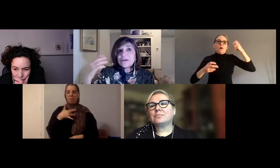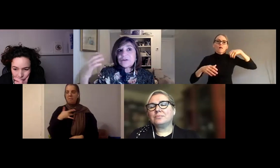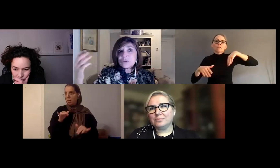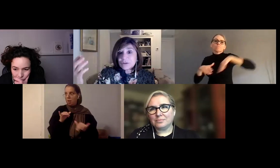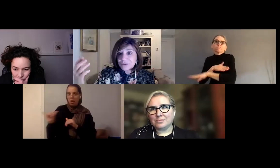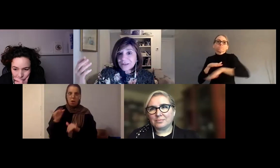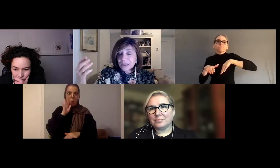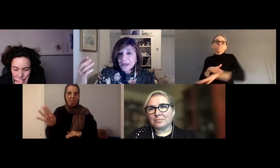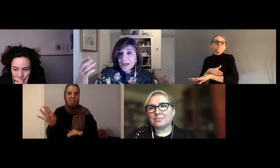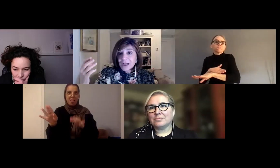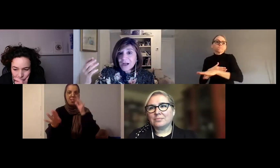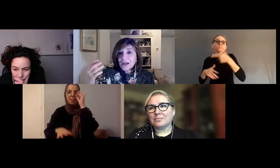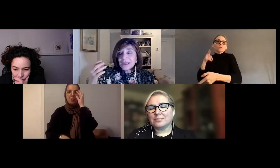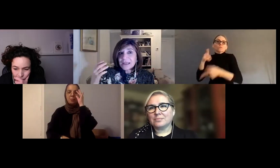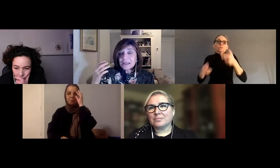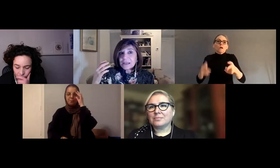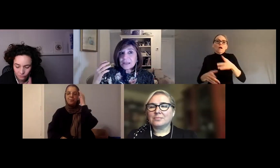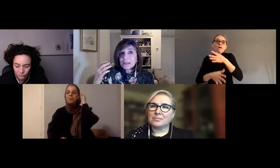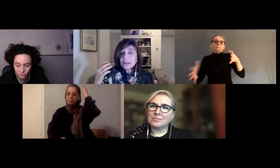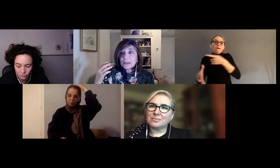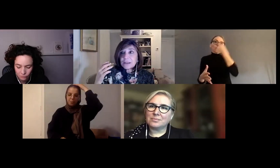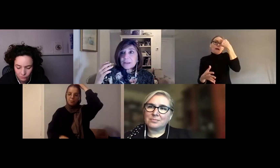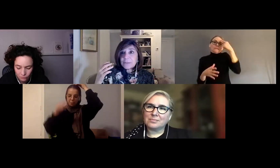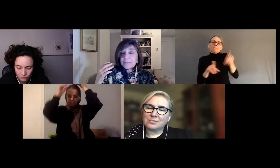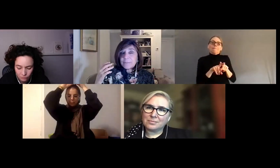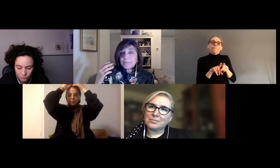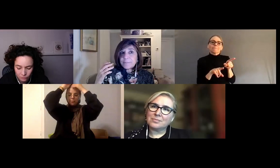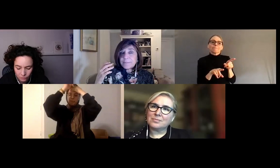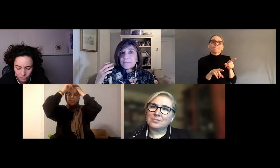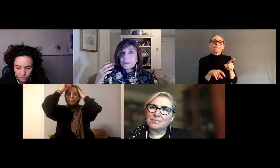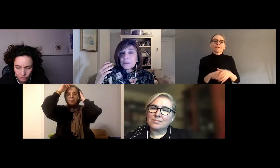when later I